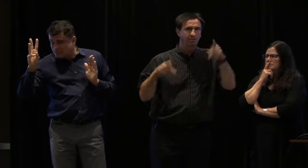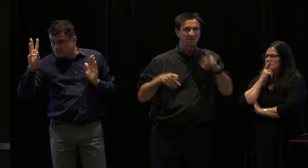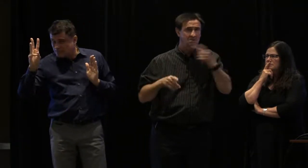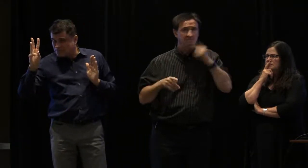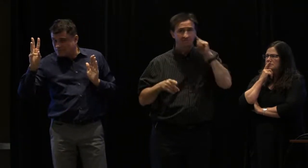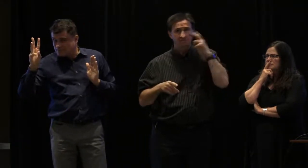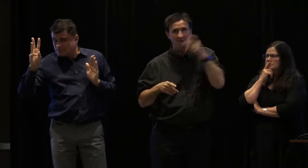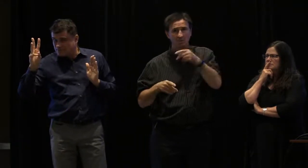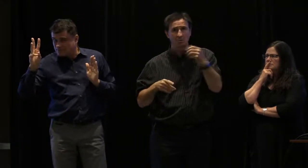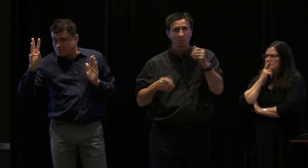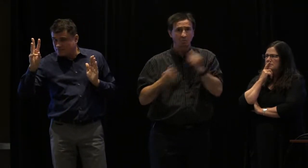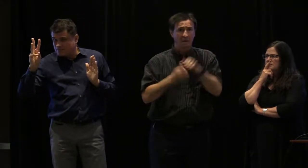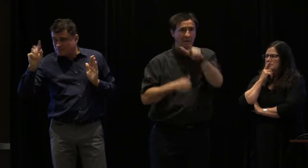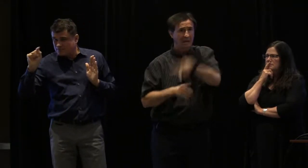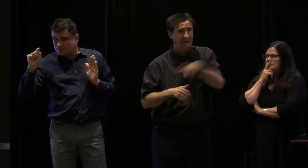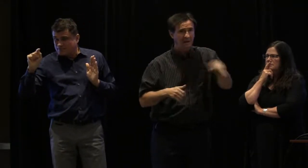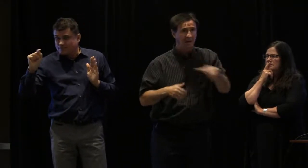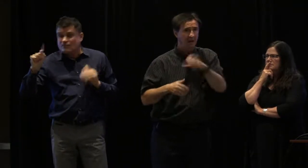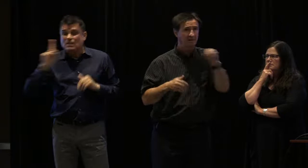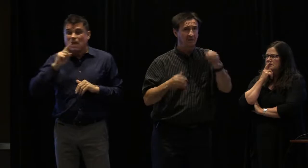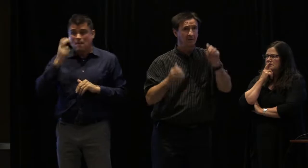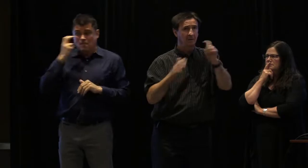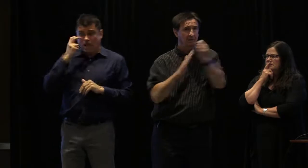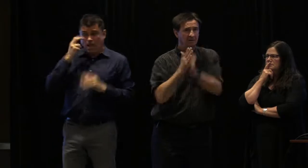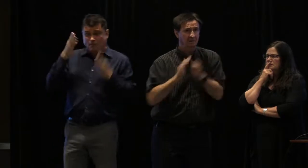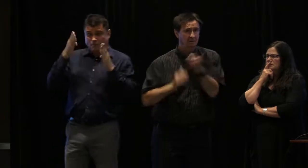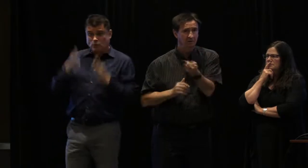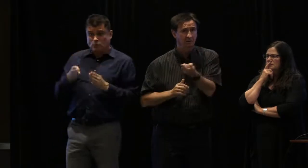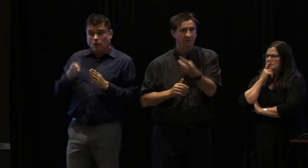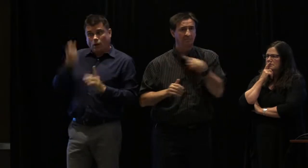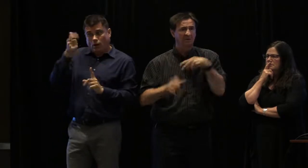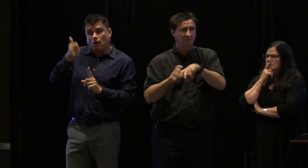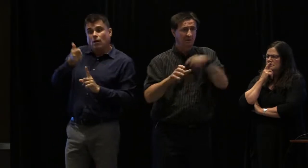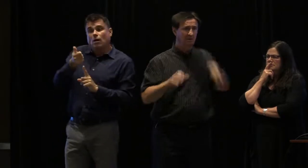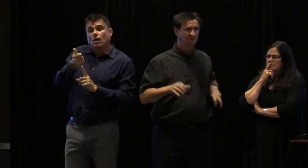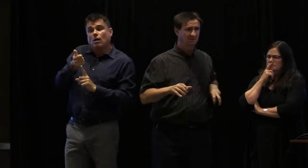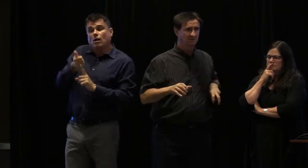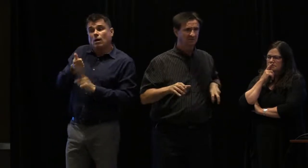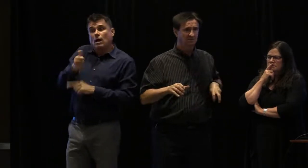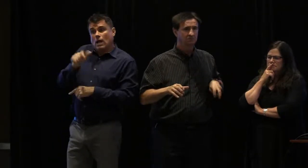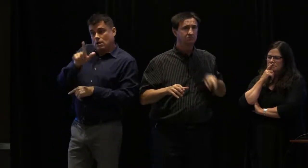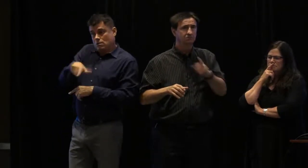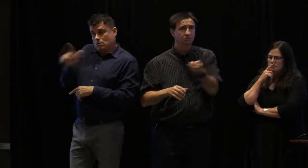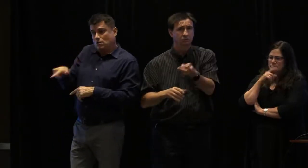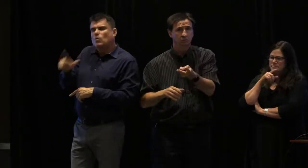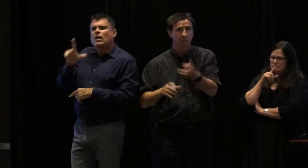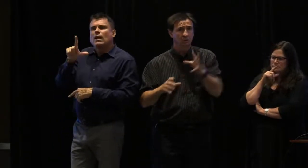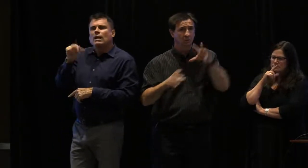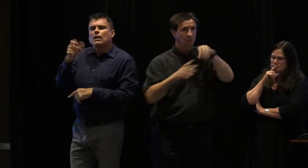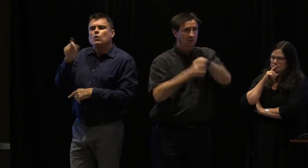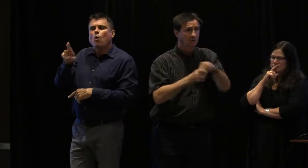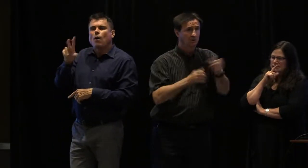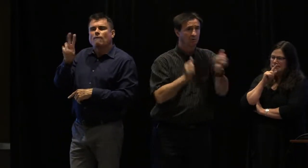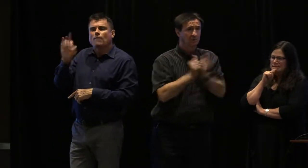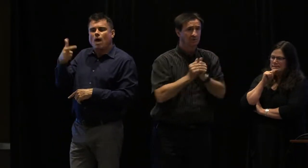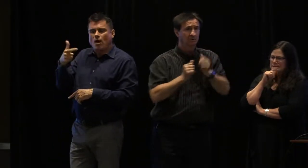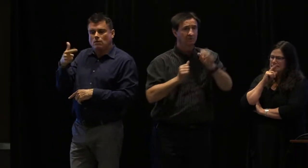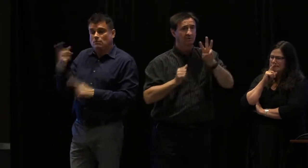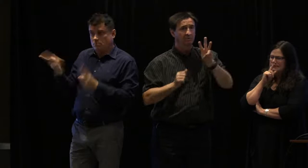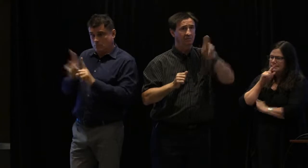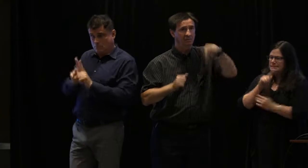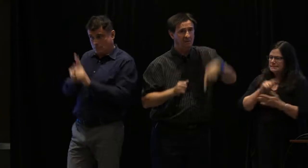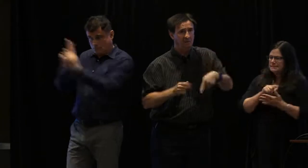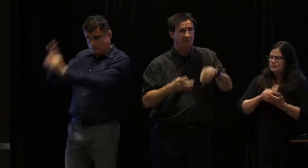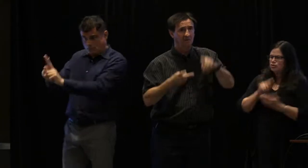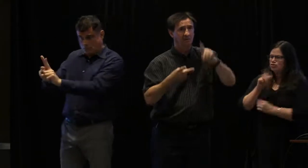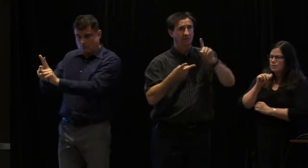to 2016, talking to both Leonore and another individual.